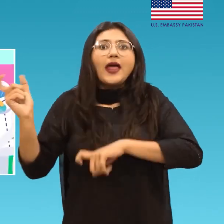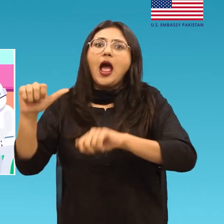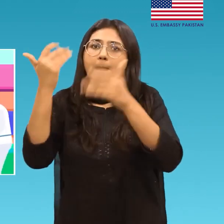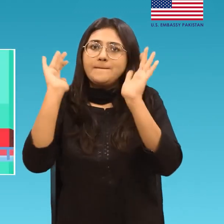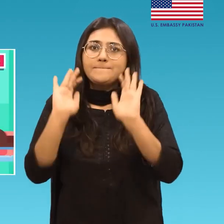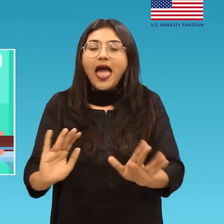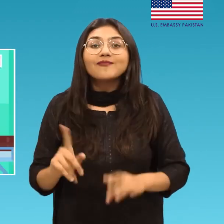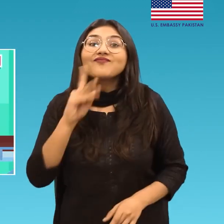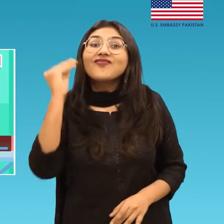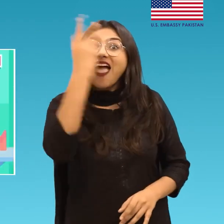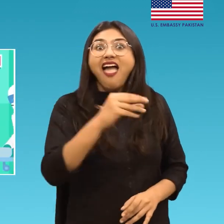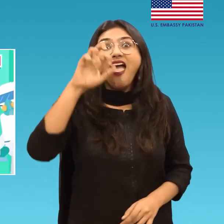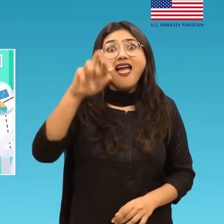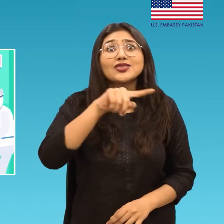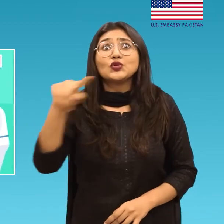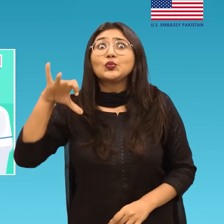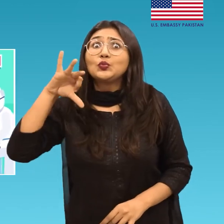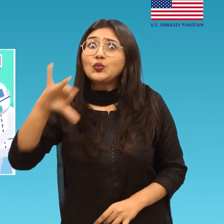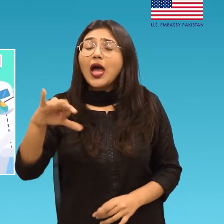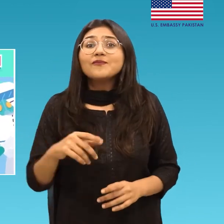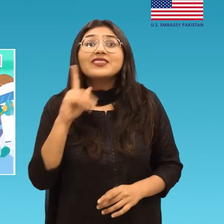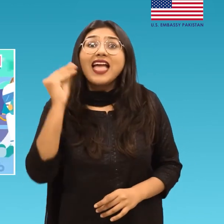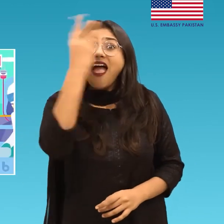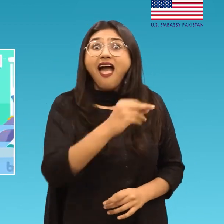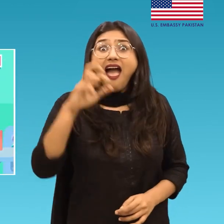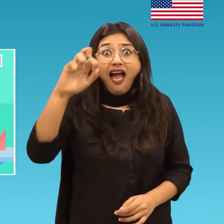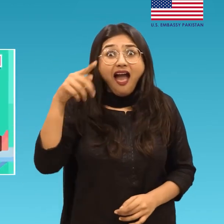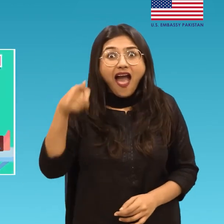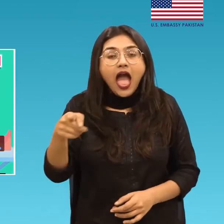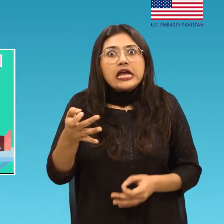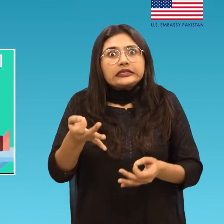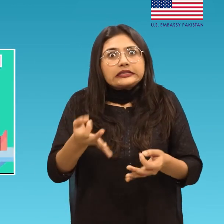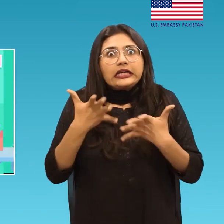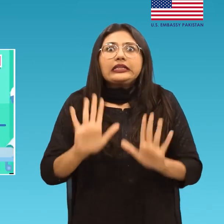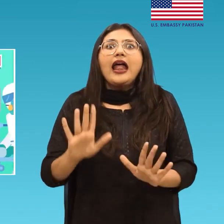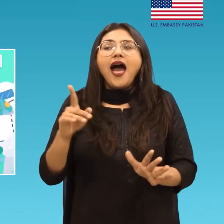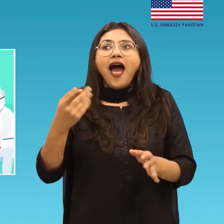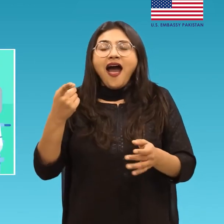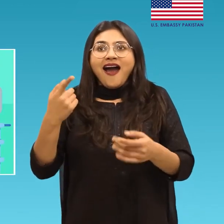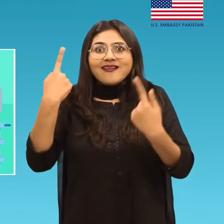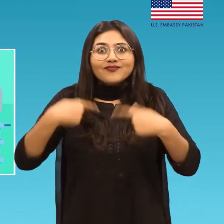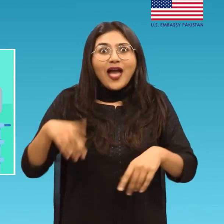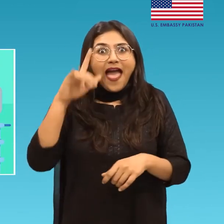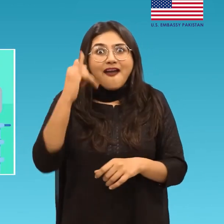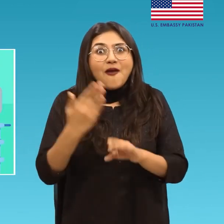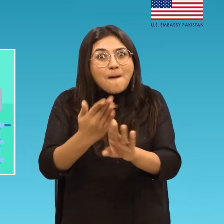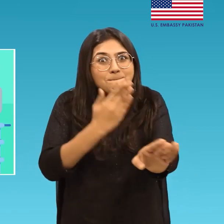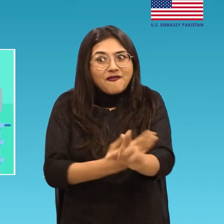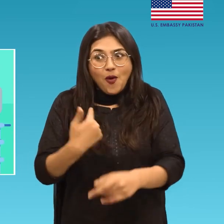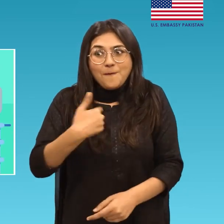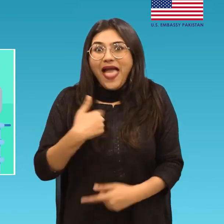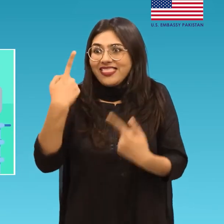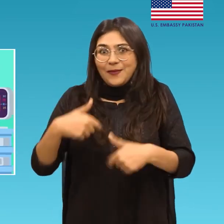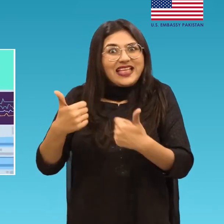this stage day eight to nine on the eighth day the symptoms are likely to be worsened for the patient who has co-existing medical